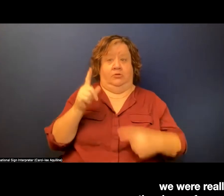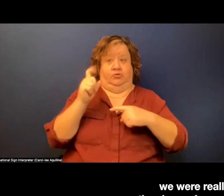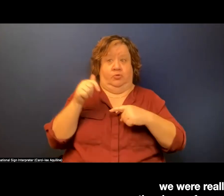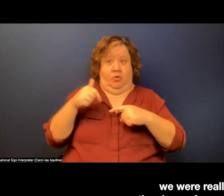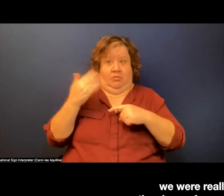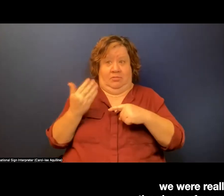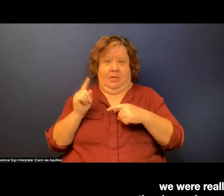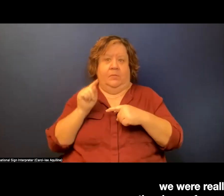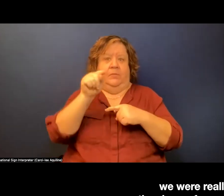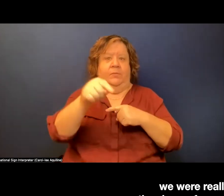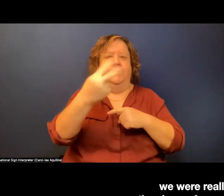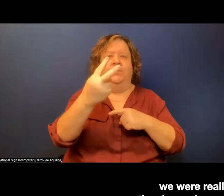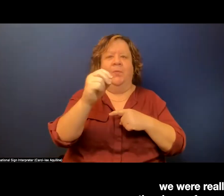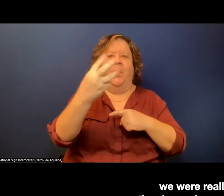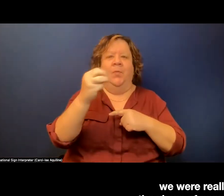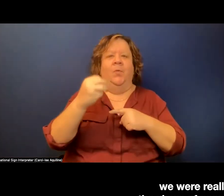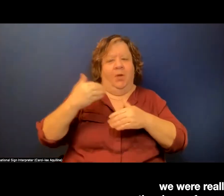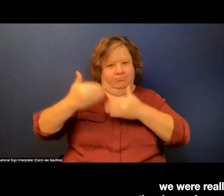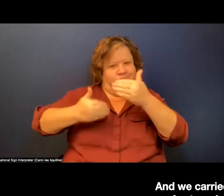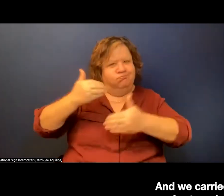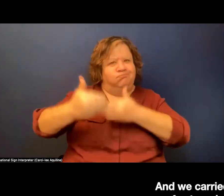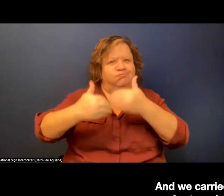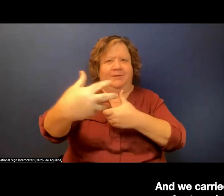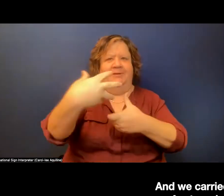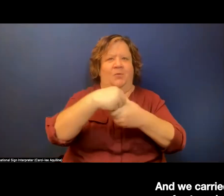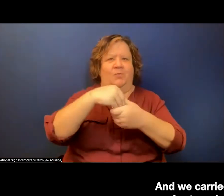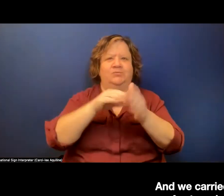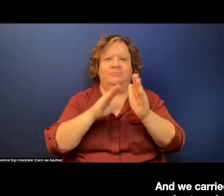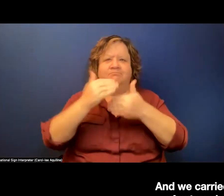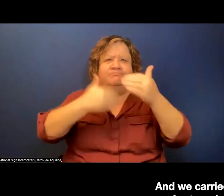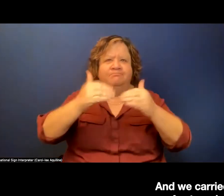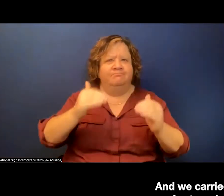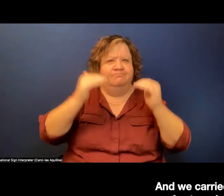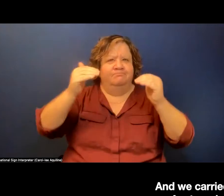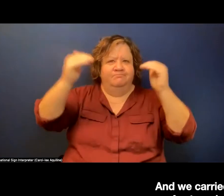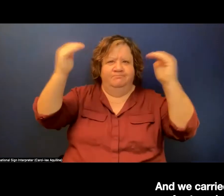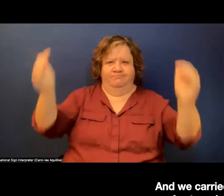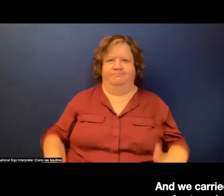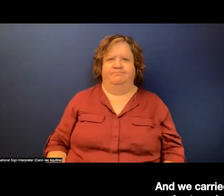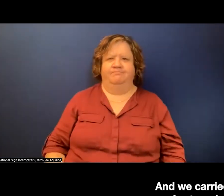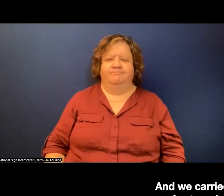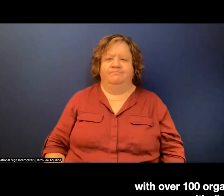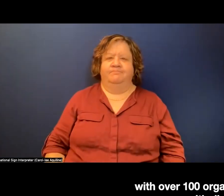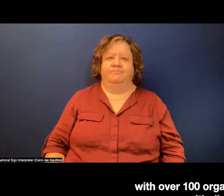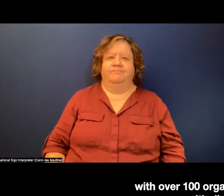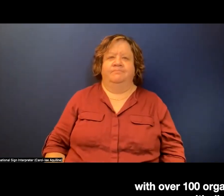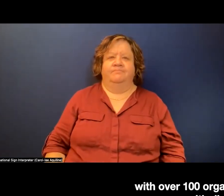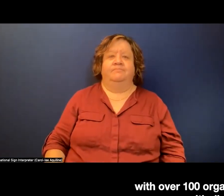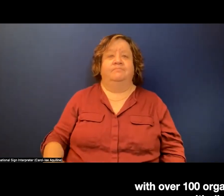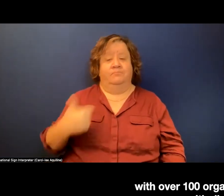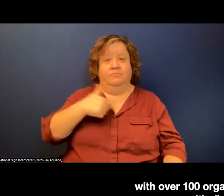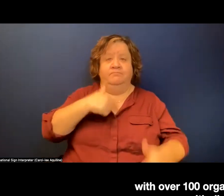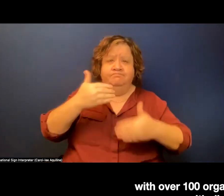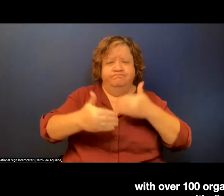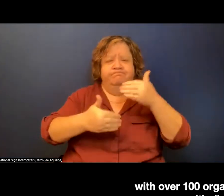we were really keen to hear the views of people with disabilities. And we carried out a number of external consultations